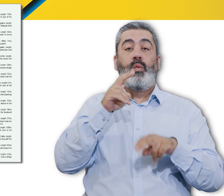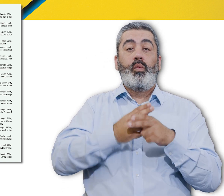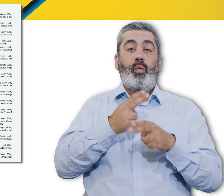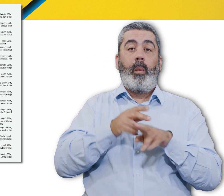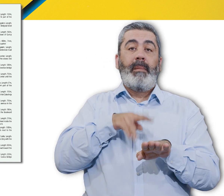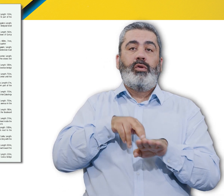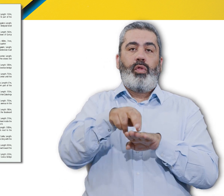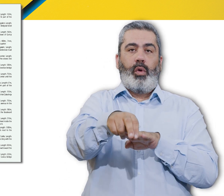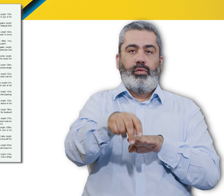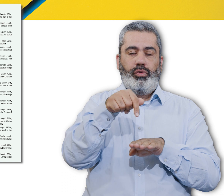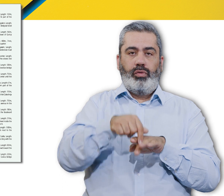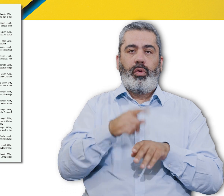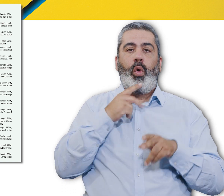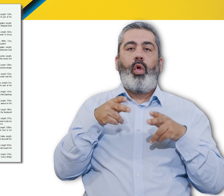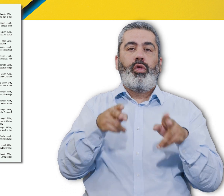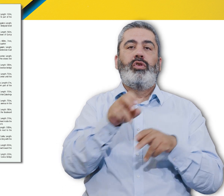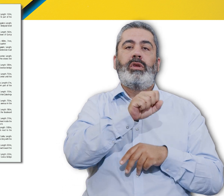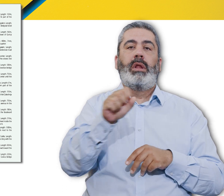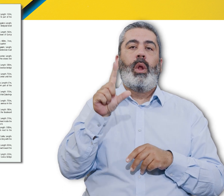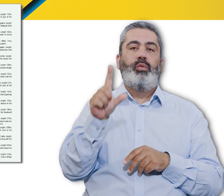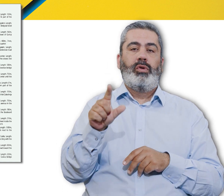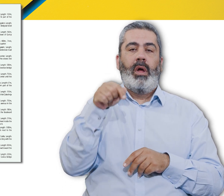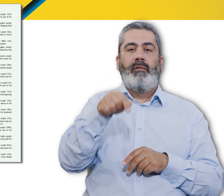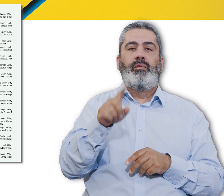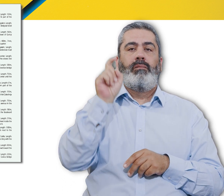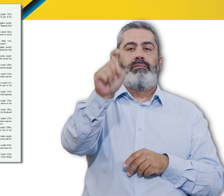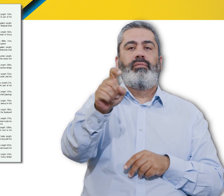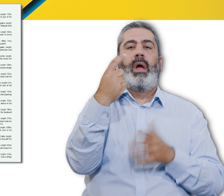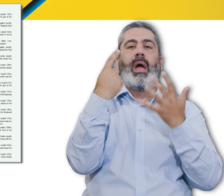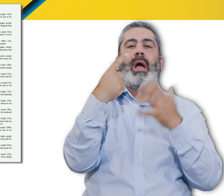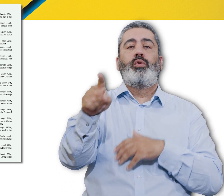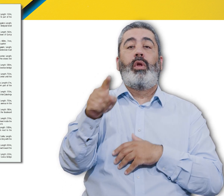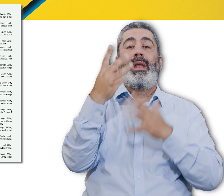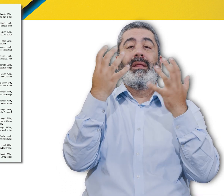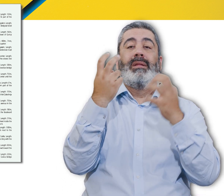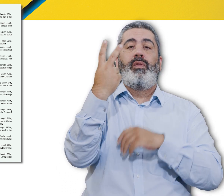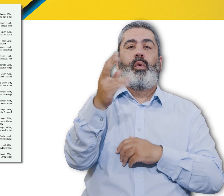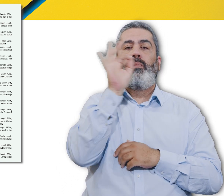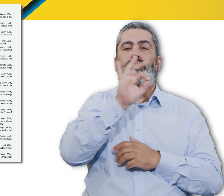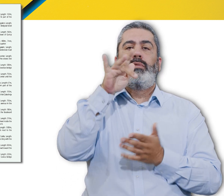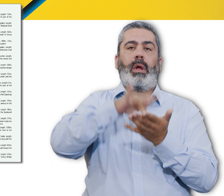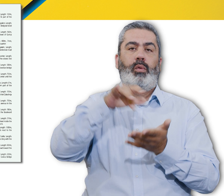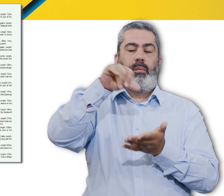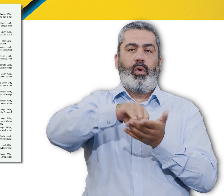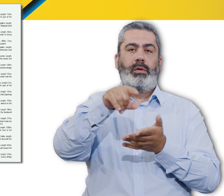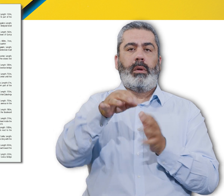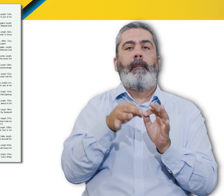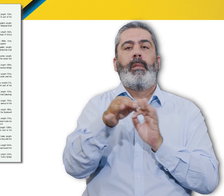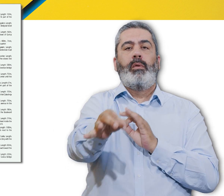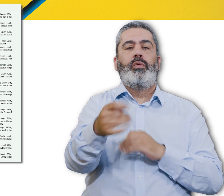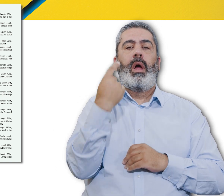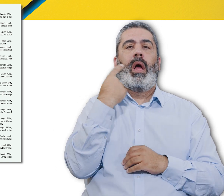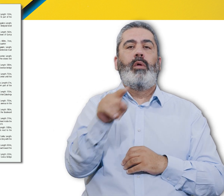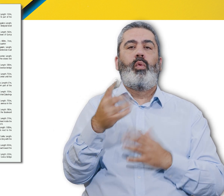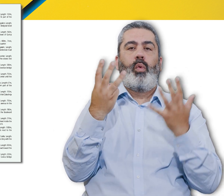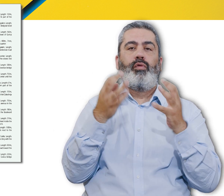River Road. Shenmihili Street number 167, area, Mangalum, length, 210